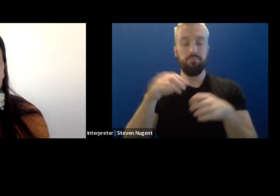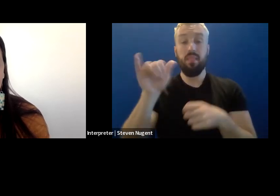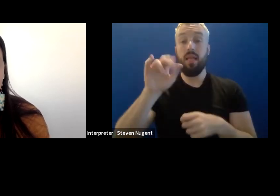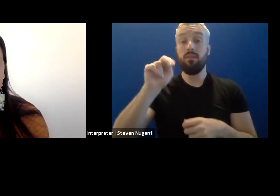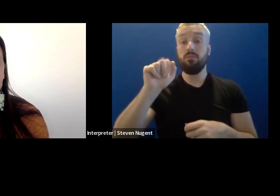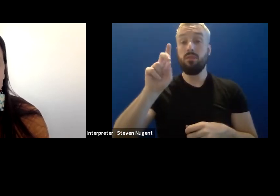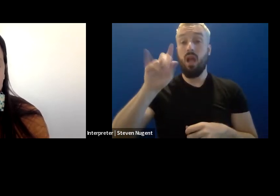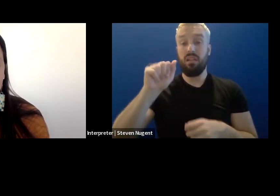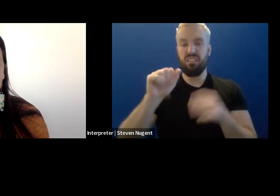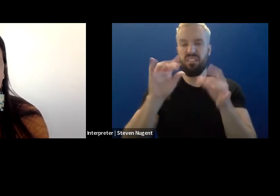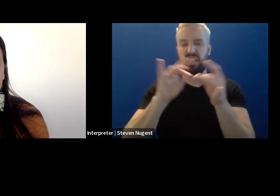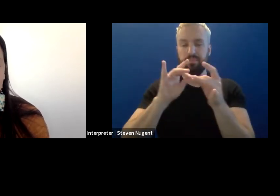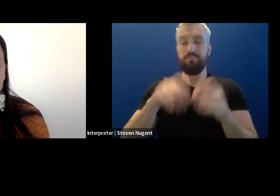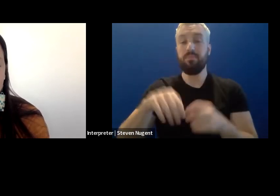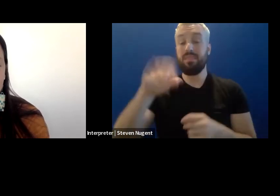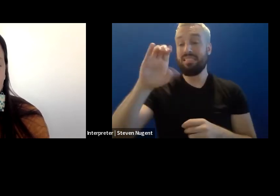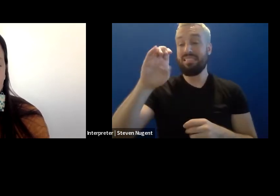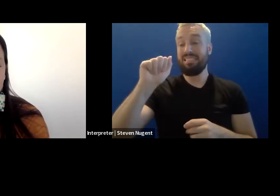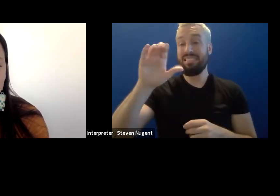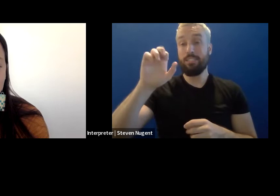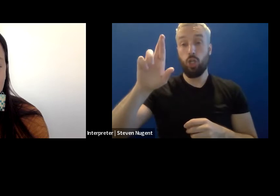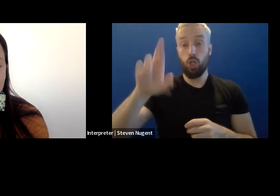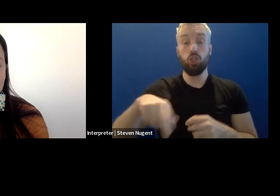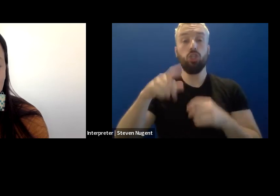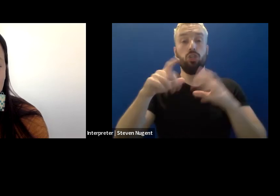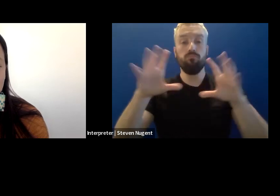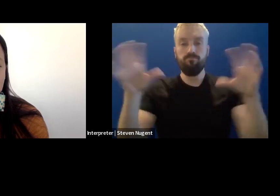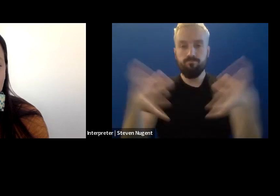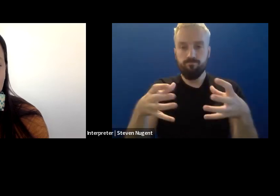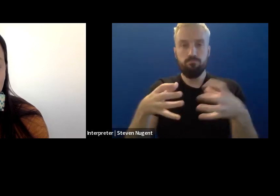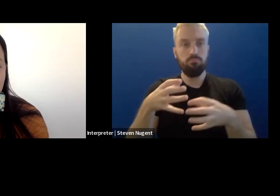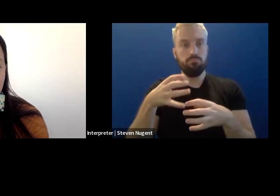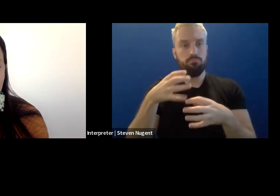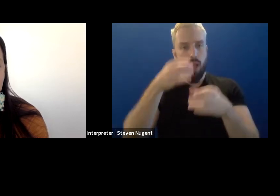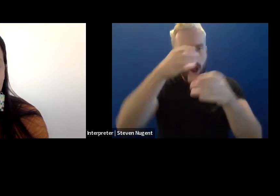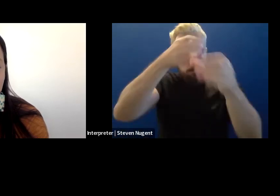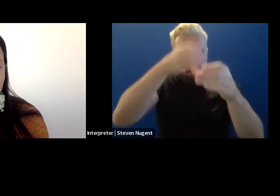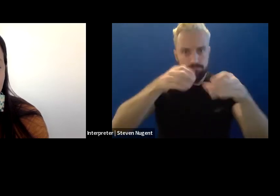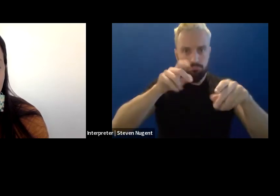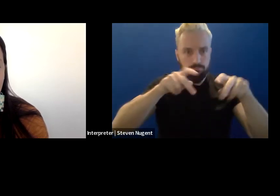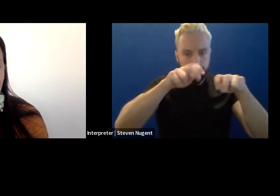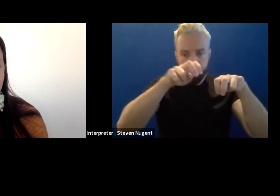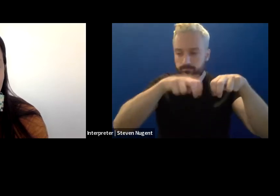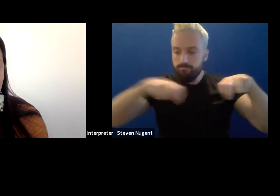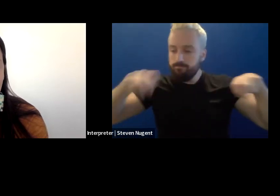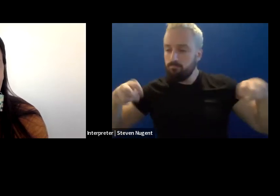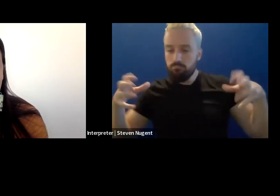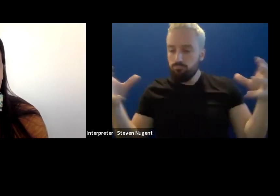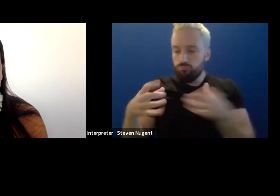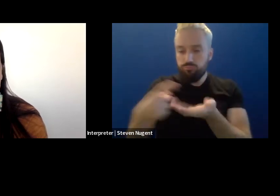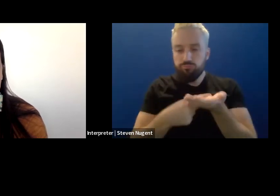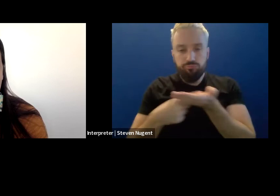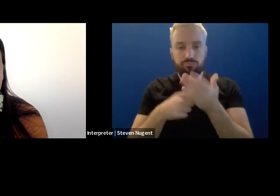earlier, CEACR convenes tailored expert panels to support equitable research. And we